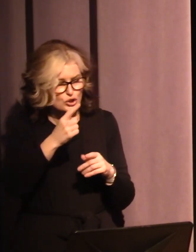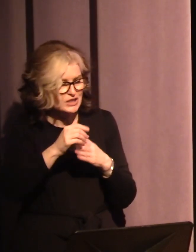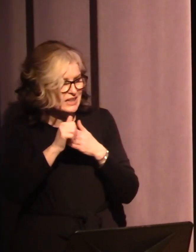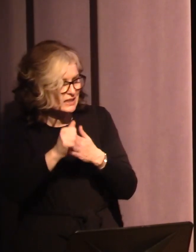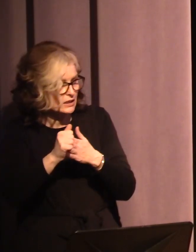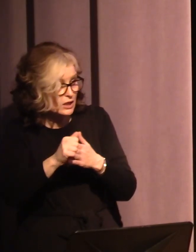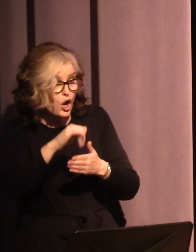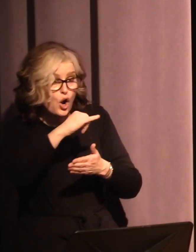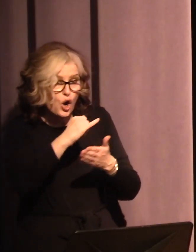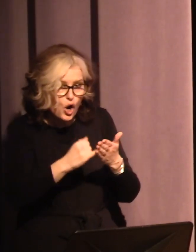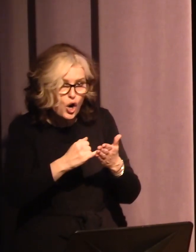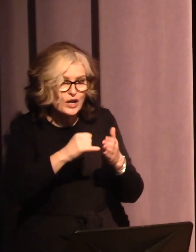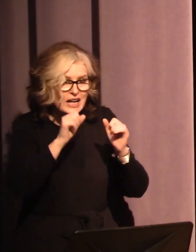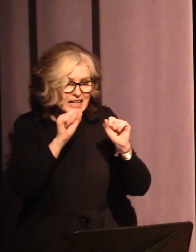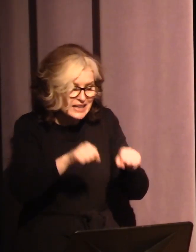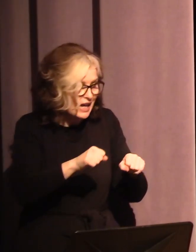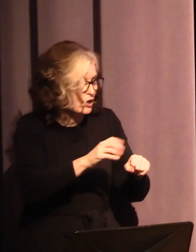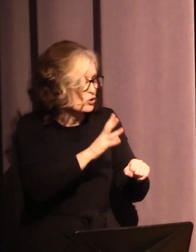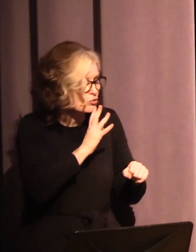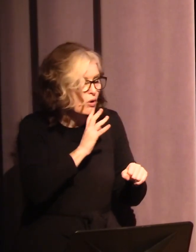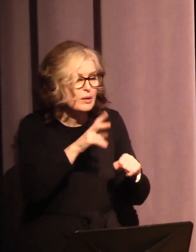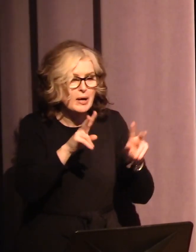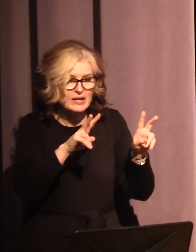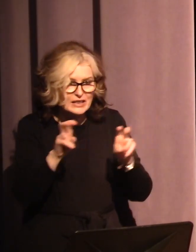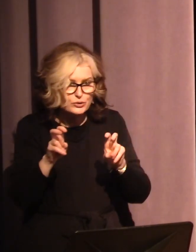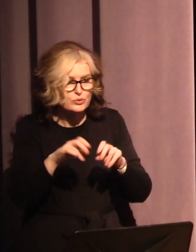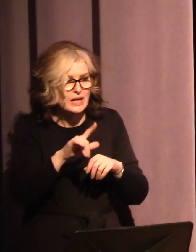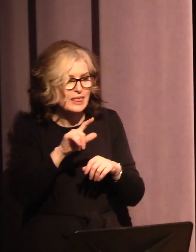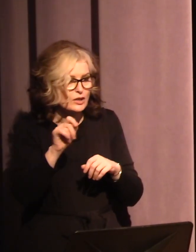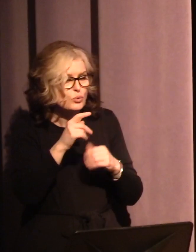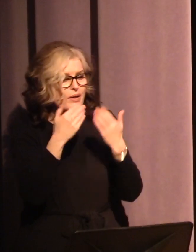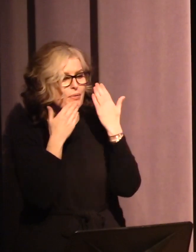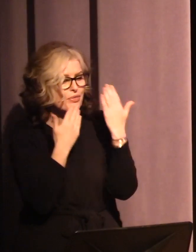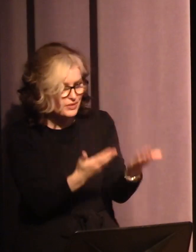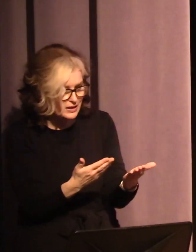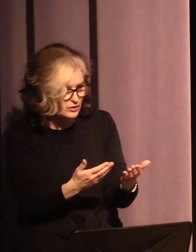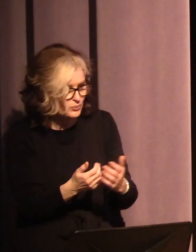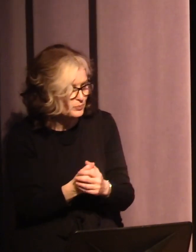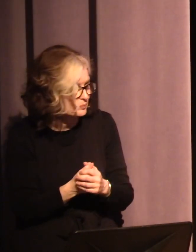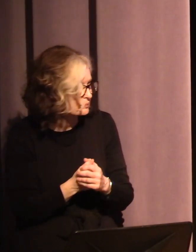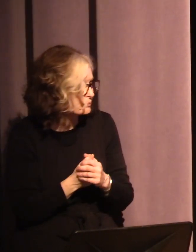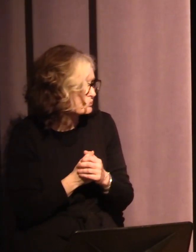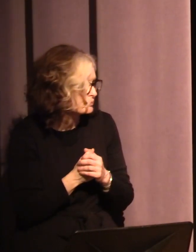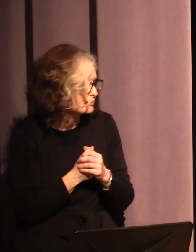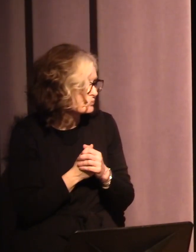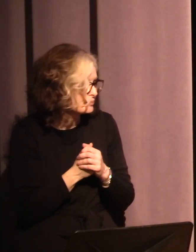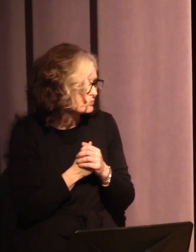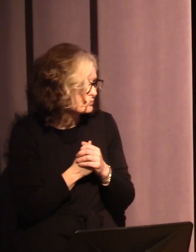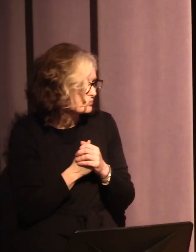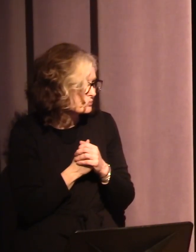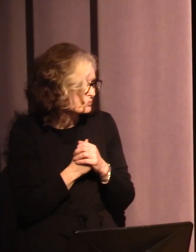Art should be talking about these issues. LaToya, thank you. Thank you.